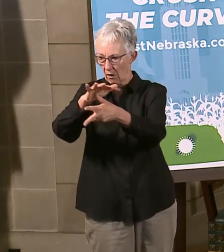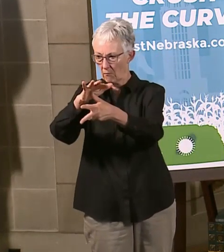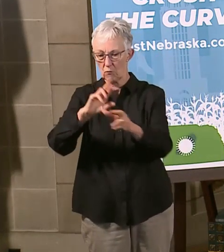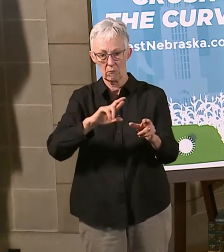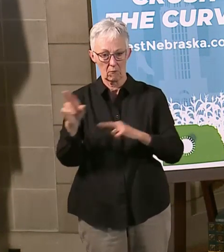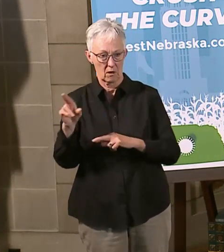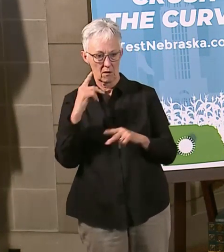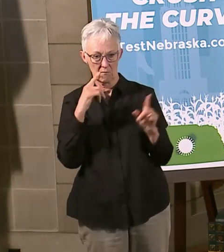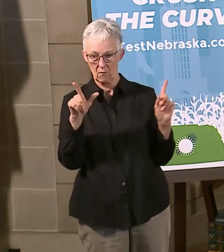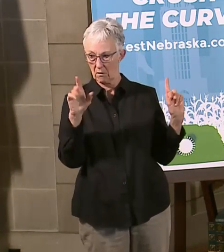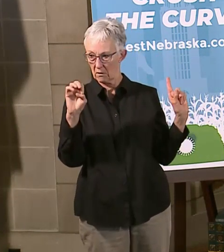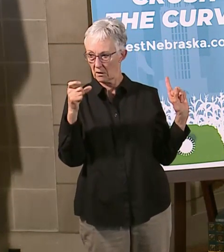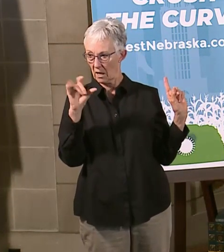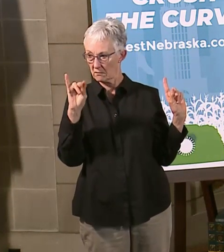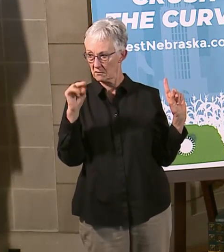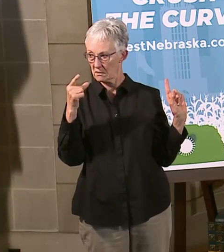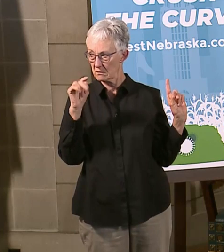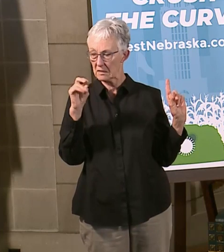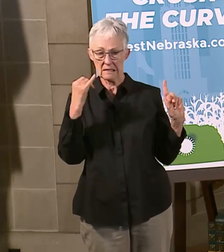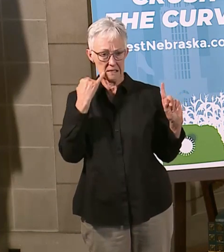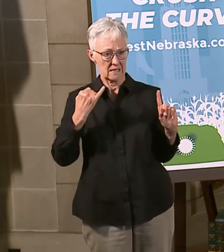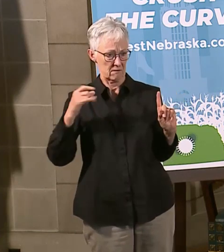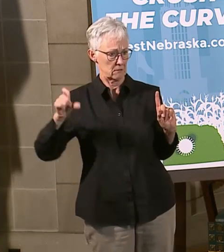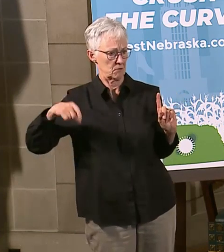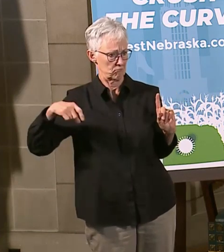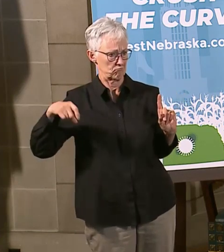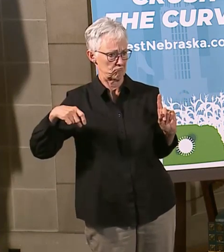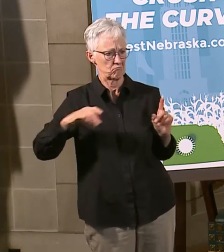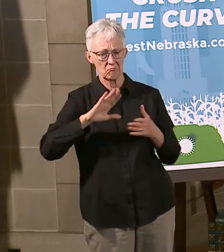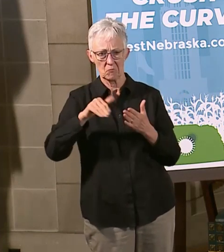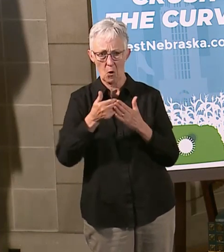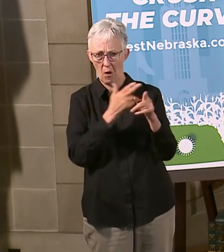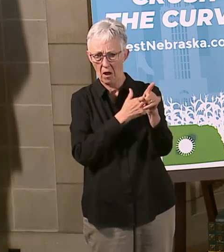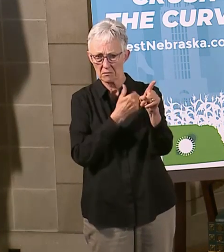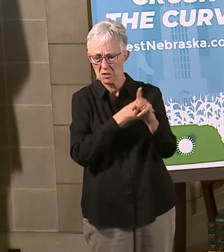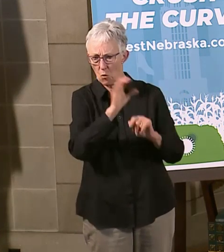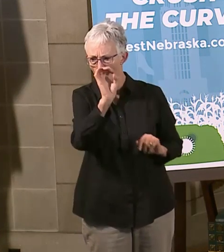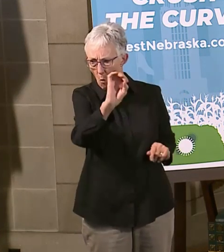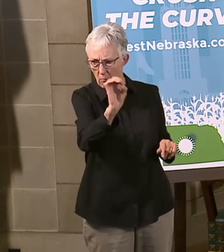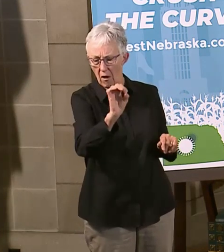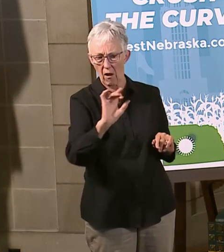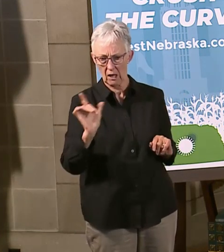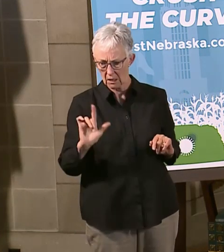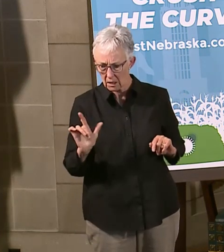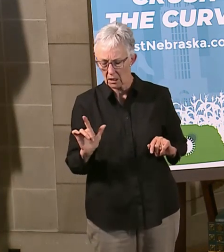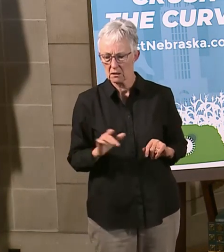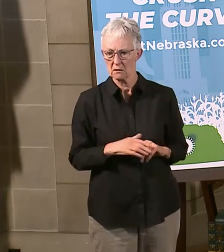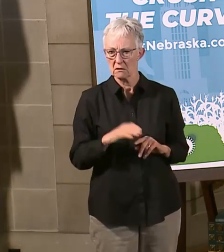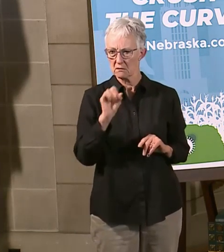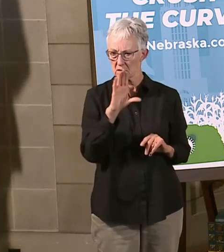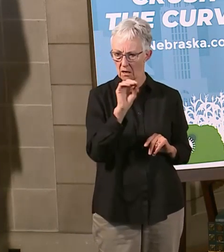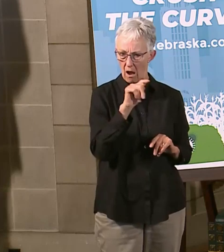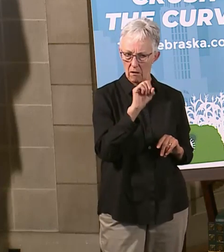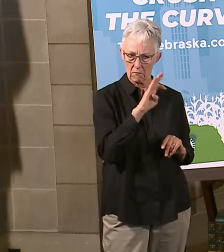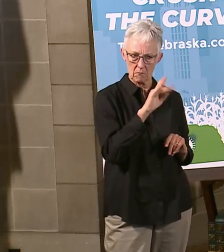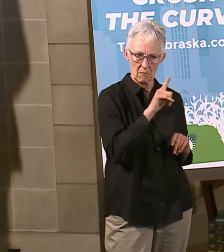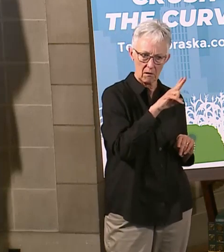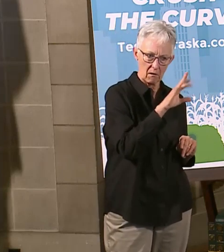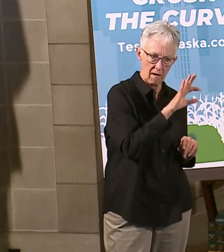that be necessary. All hospitals in Omaha, all hospitals in Lincoln, Scotts Bluff, North Platte, Kearney,